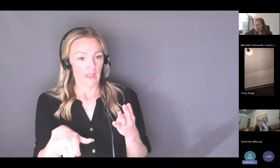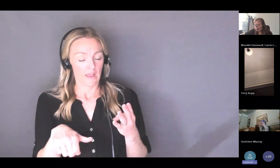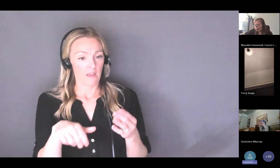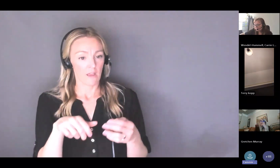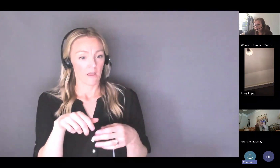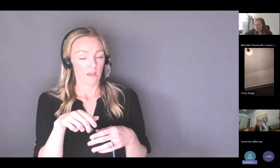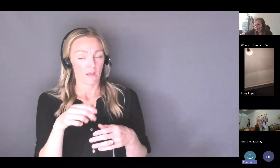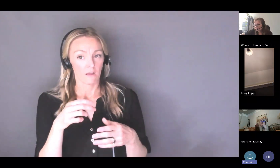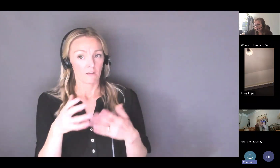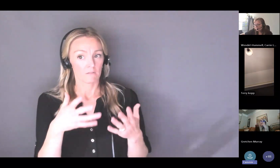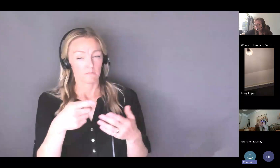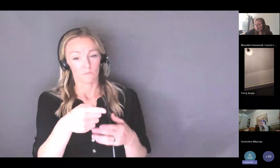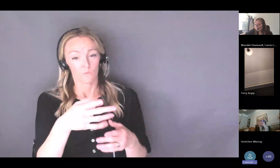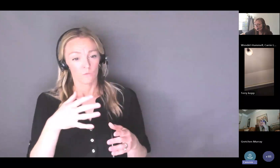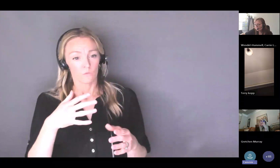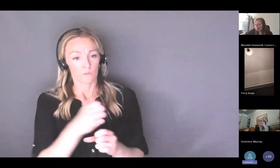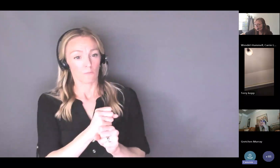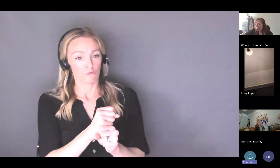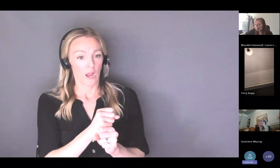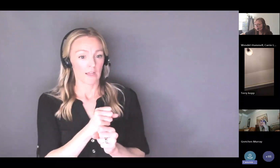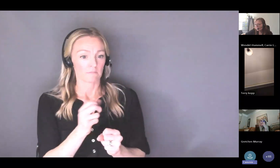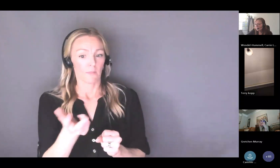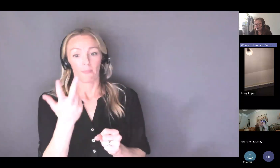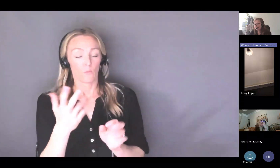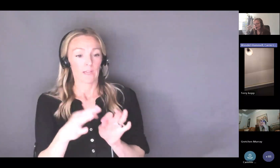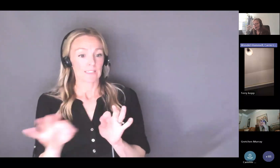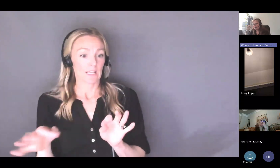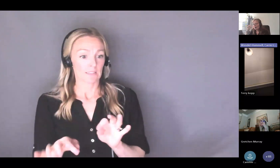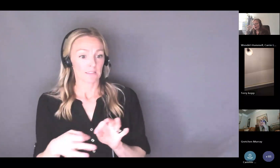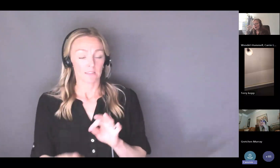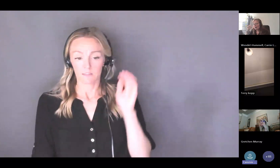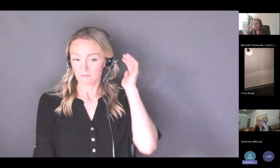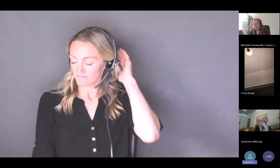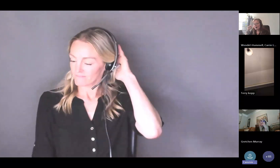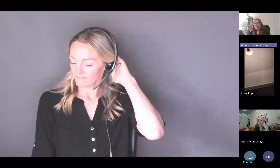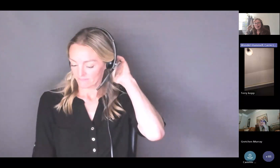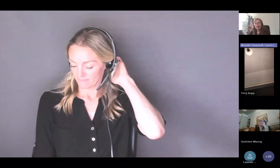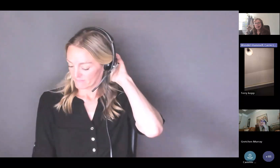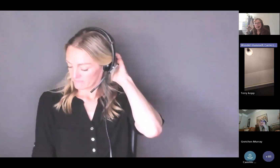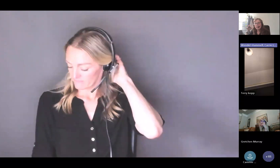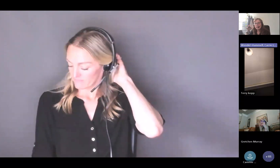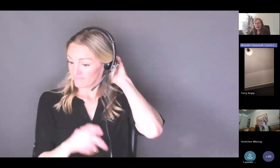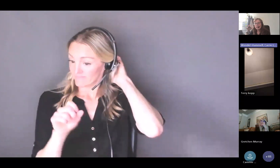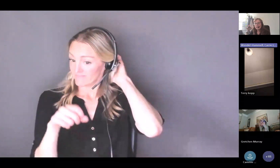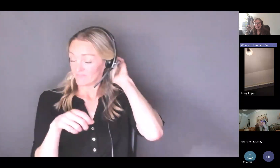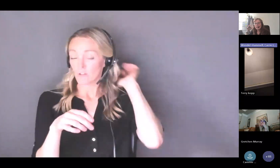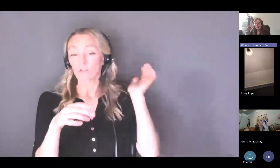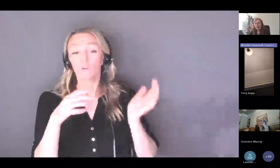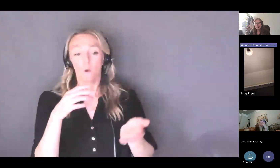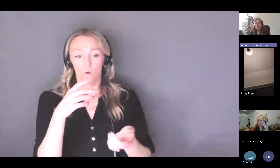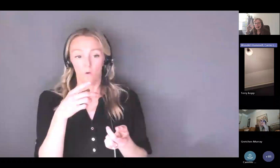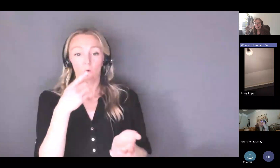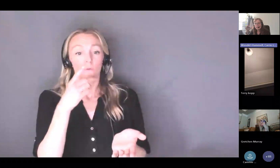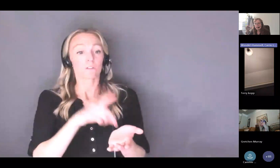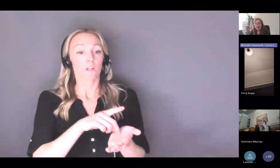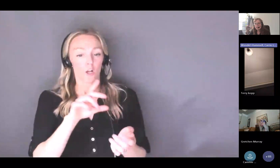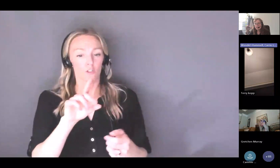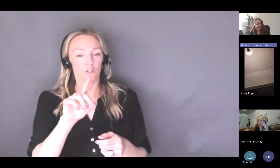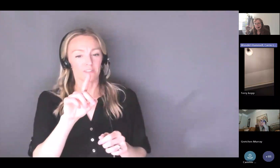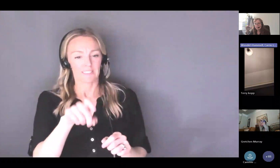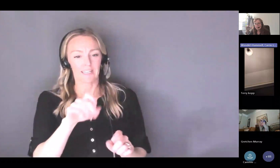can you summarize in 3 sentences? Yes. Thank you. The doctor diagnosis is needed to say a person